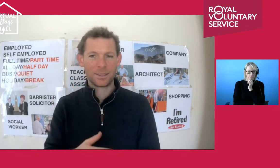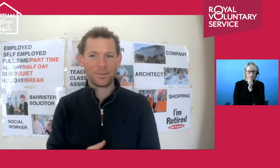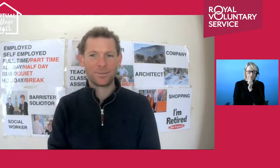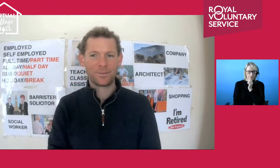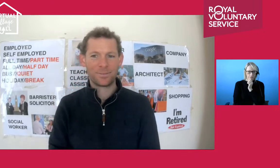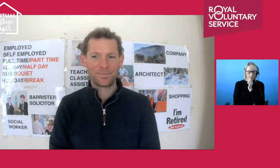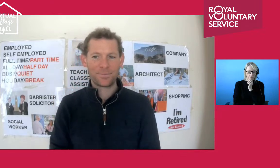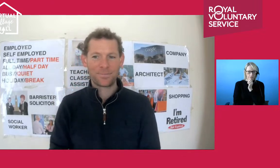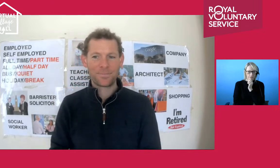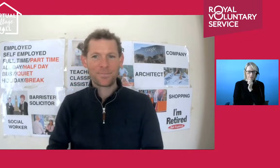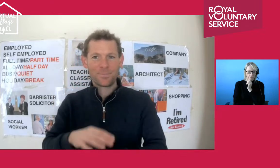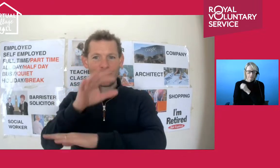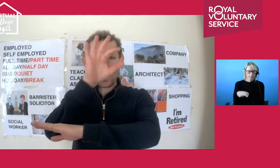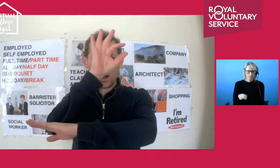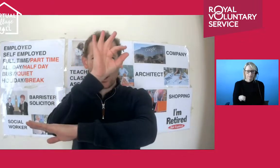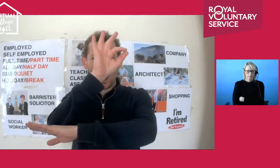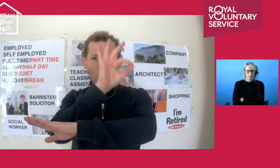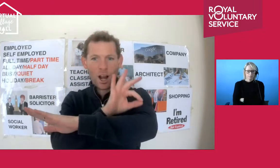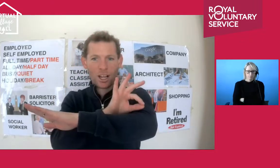Number 7.